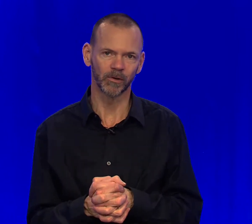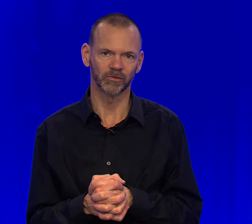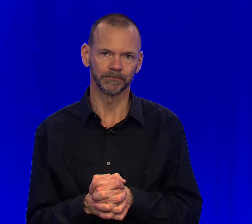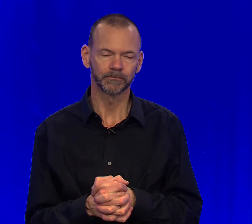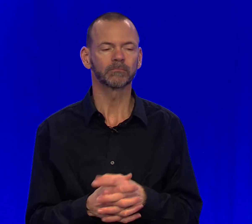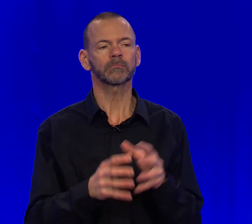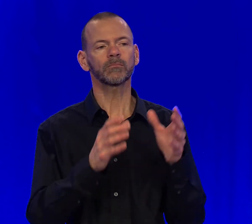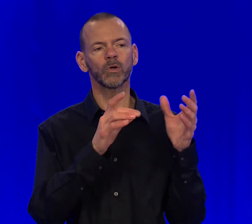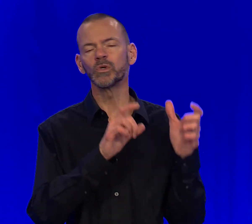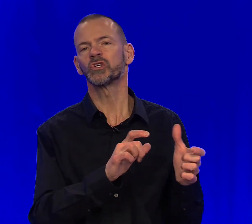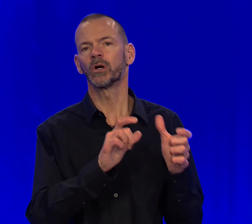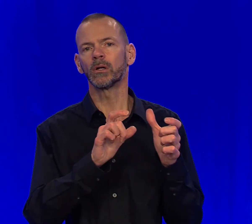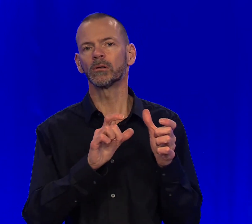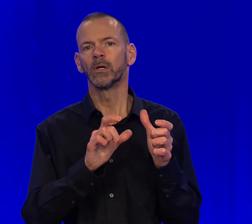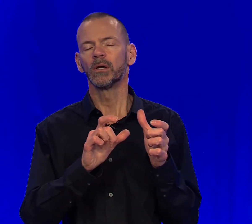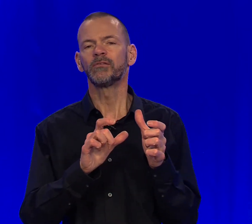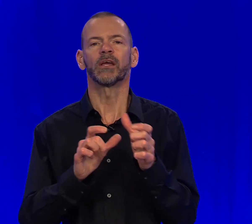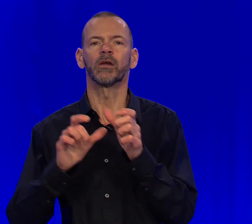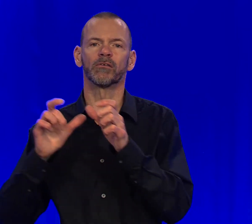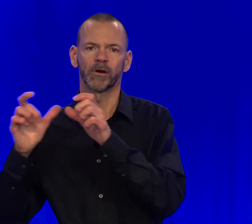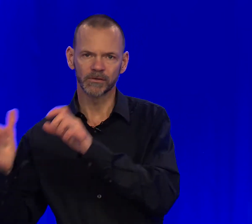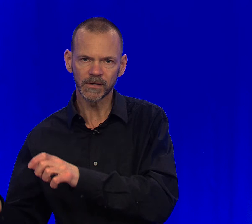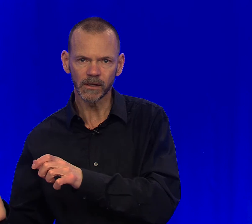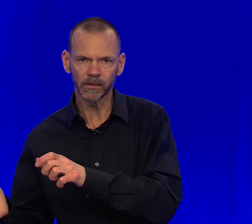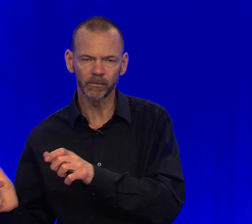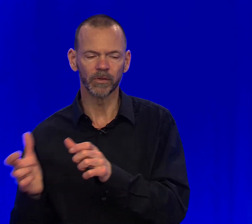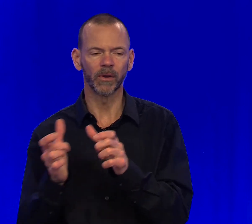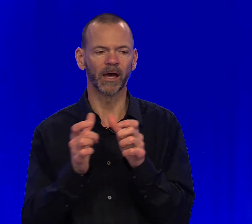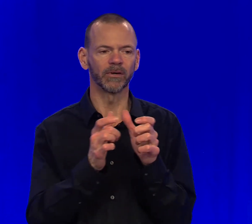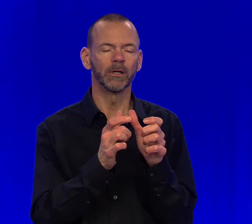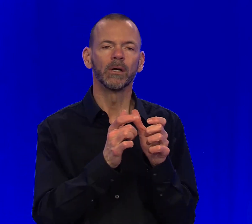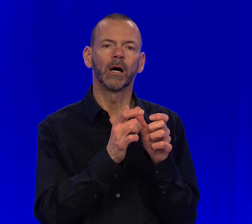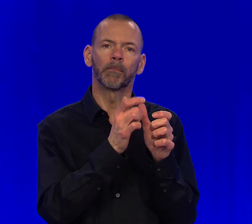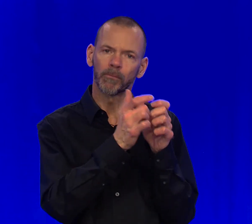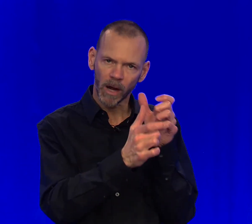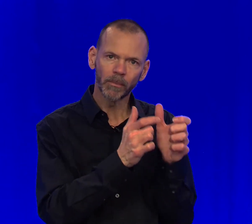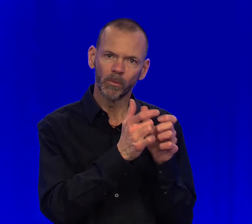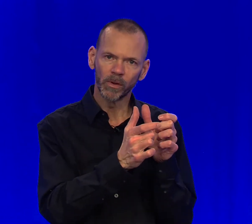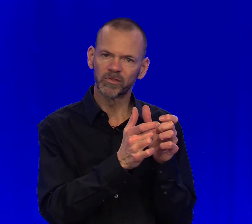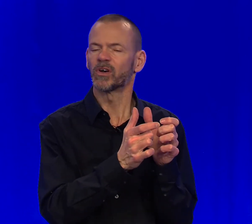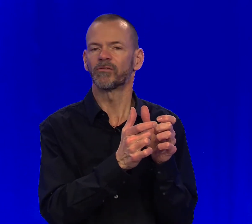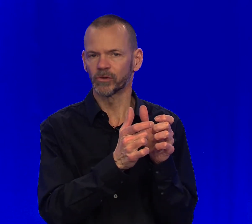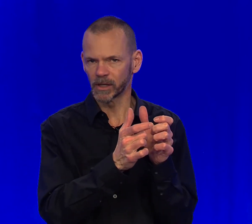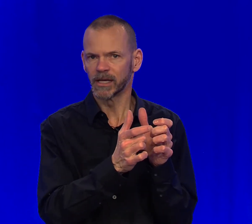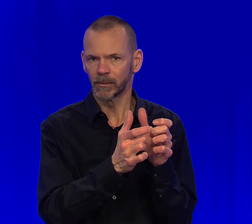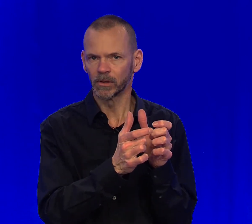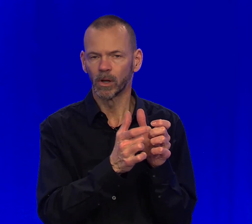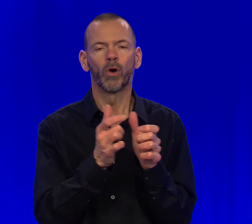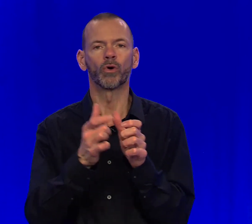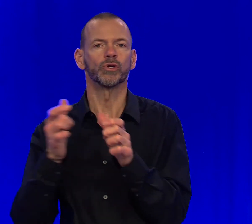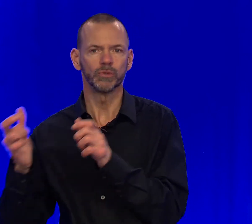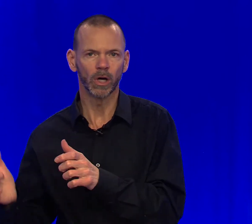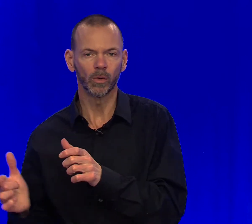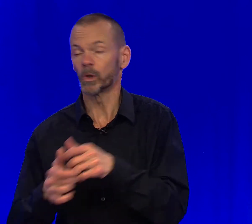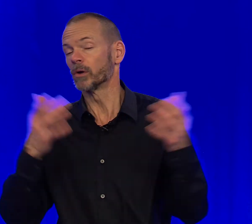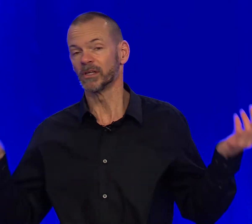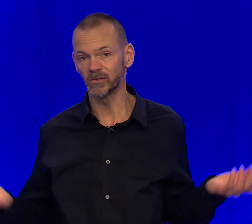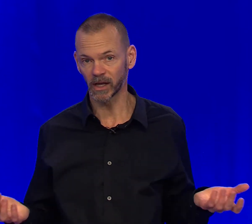person. We should all take care of our teeth, whether you have a problem with softer enamel or you don't. We all need to take care